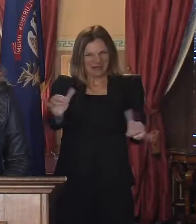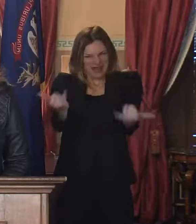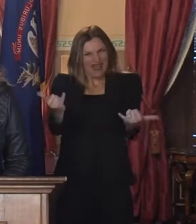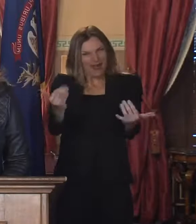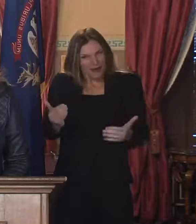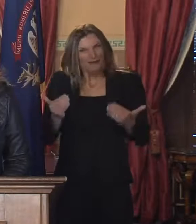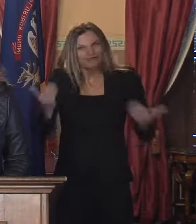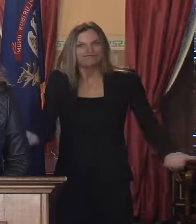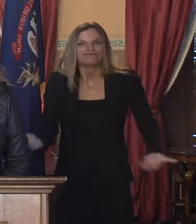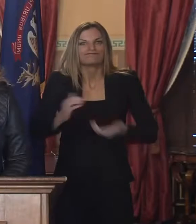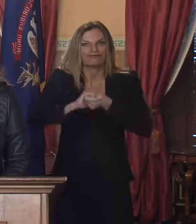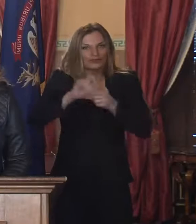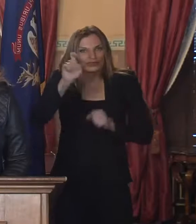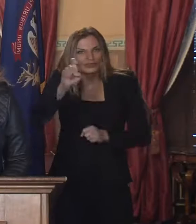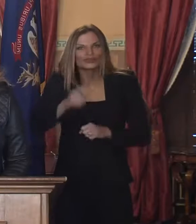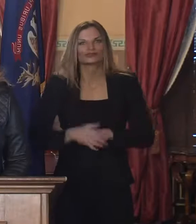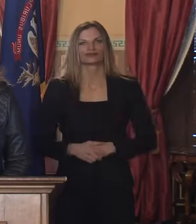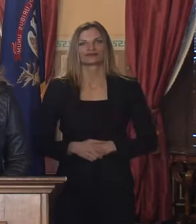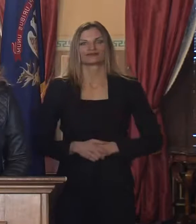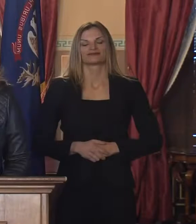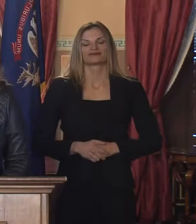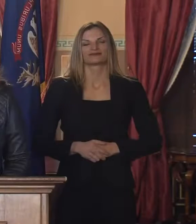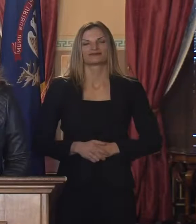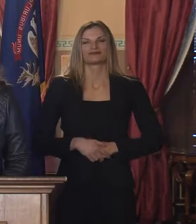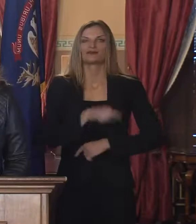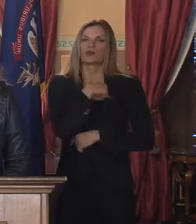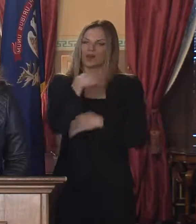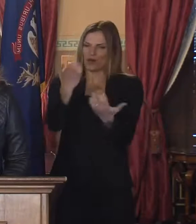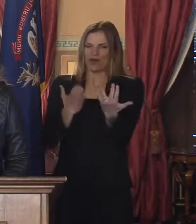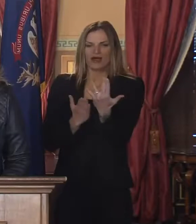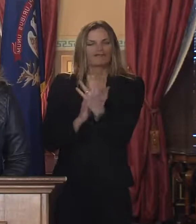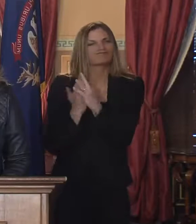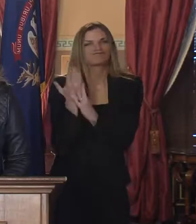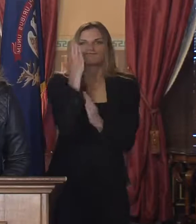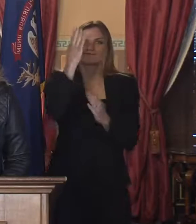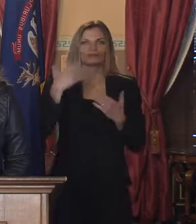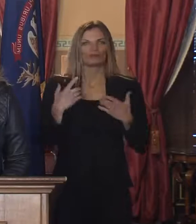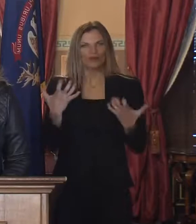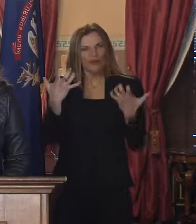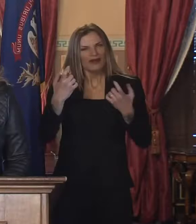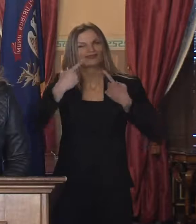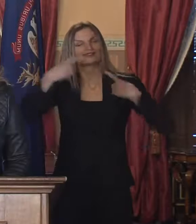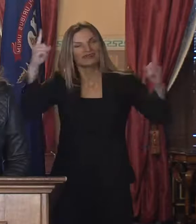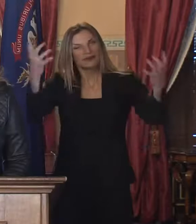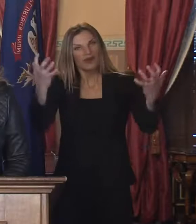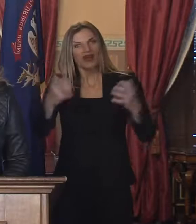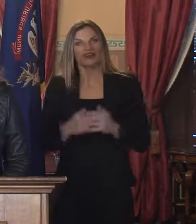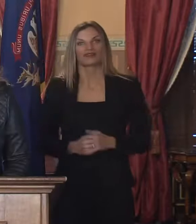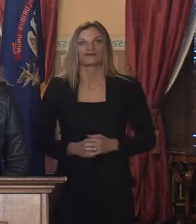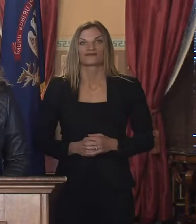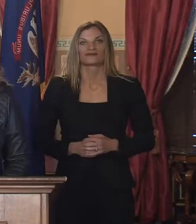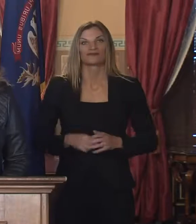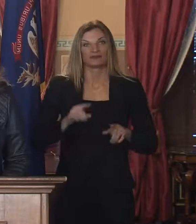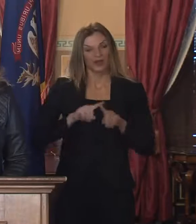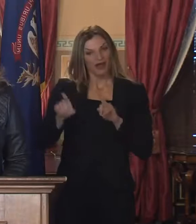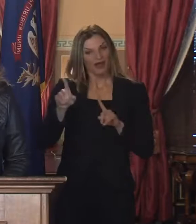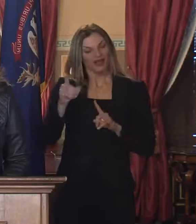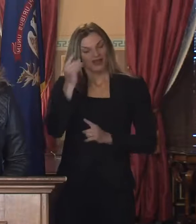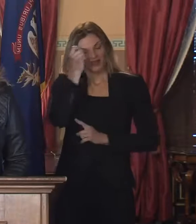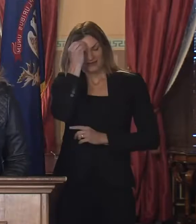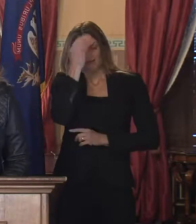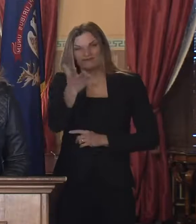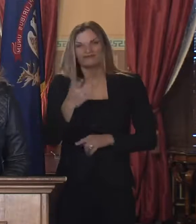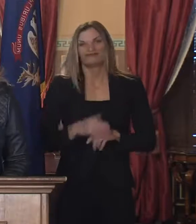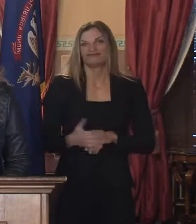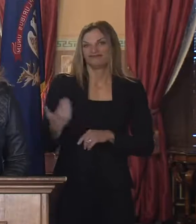another and doing our part to help our country get through this. Instead, our head of state has spent the